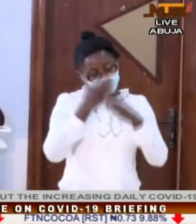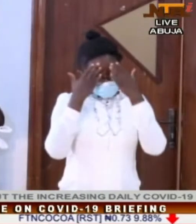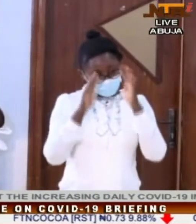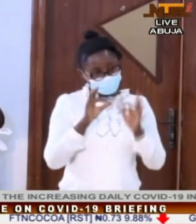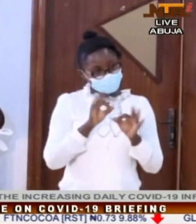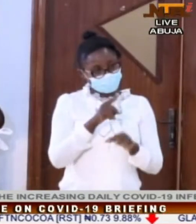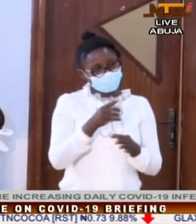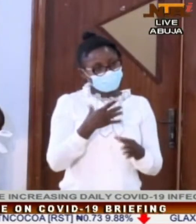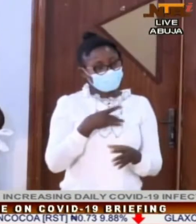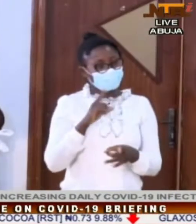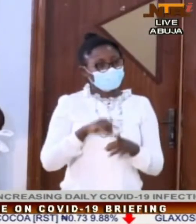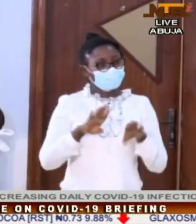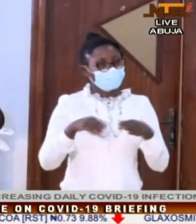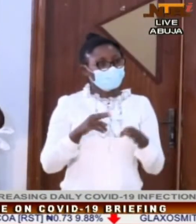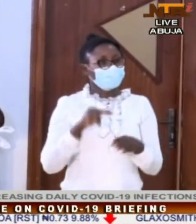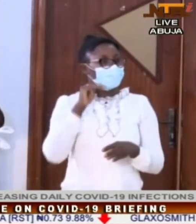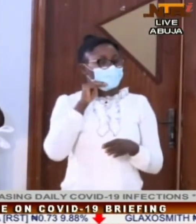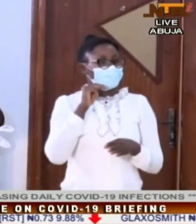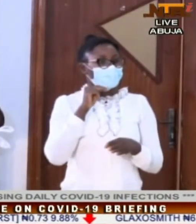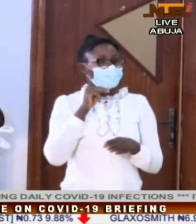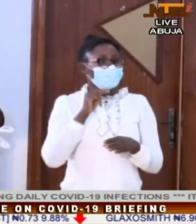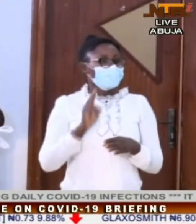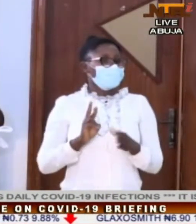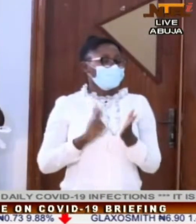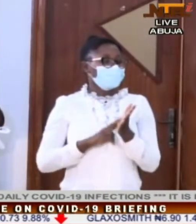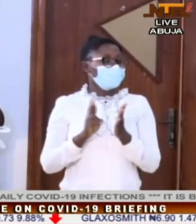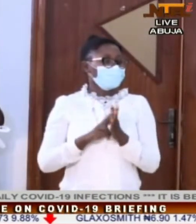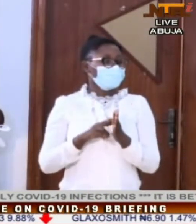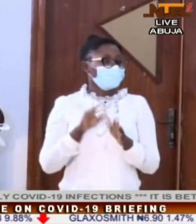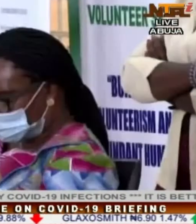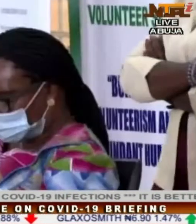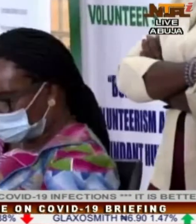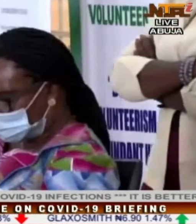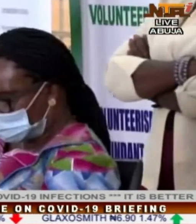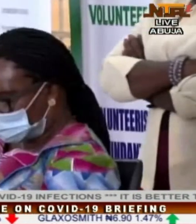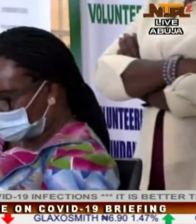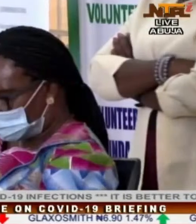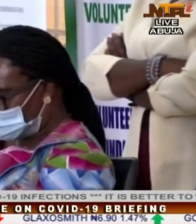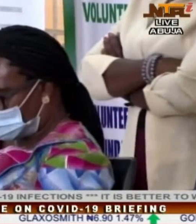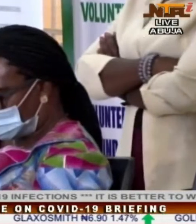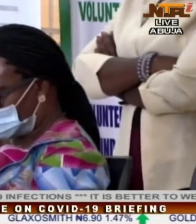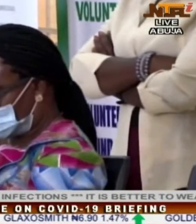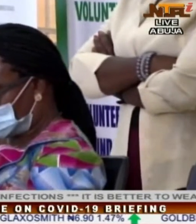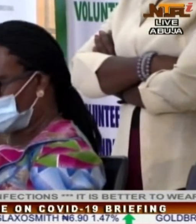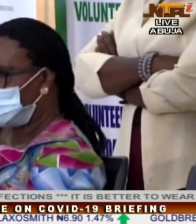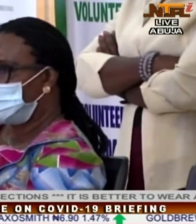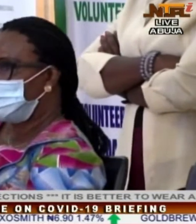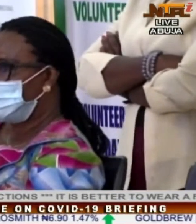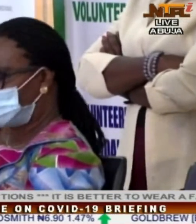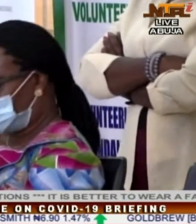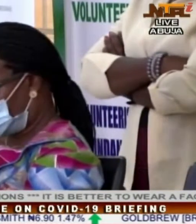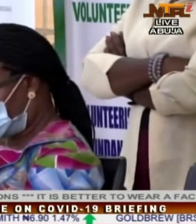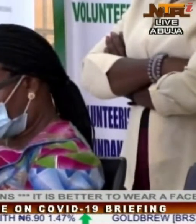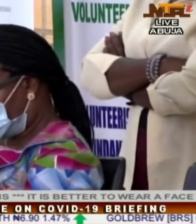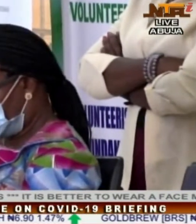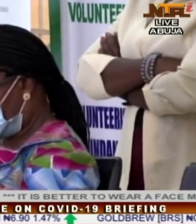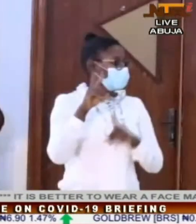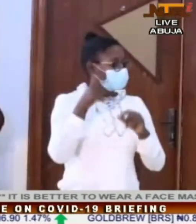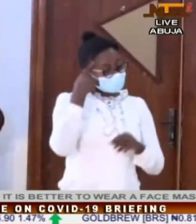to give Nigerians update on the sorry prevalence survey. My last question is for the chairman